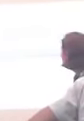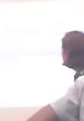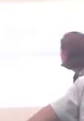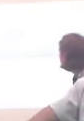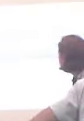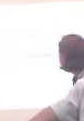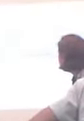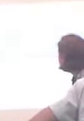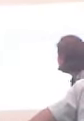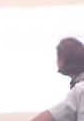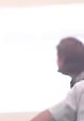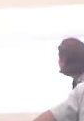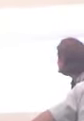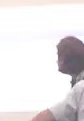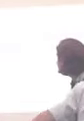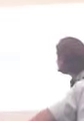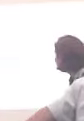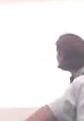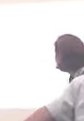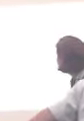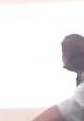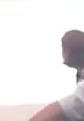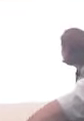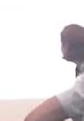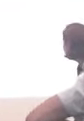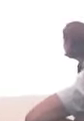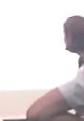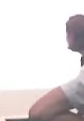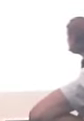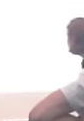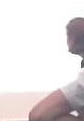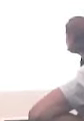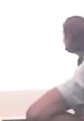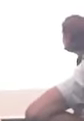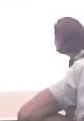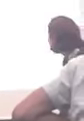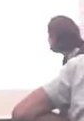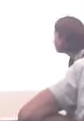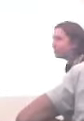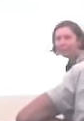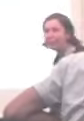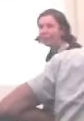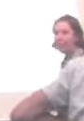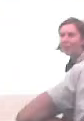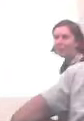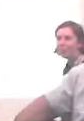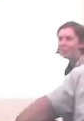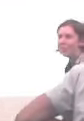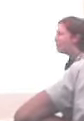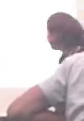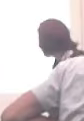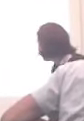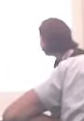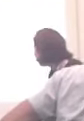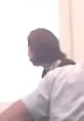whatever. And these kids kind of come on, they write blog posts in text speak a lot of the